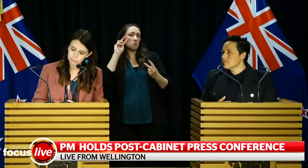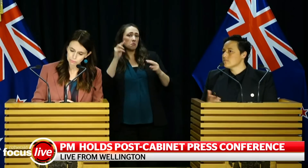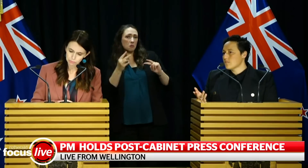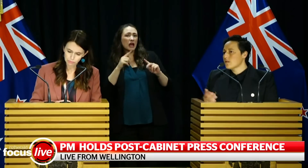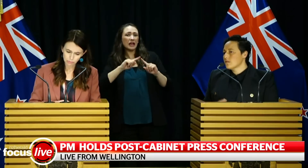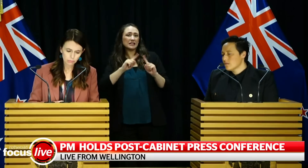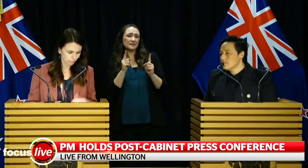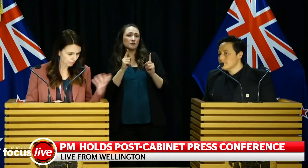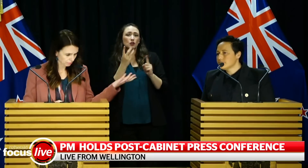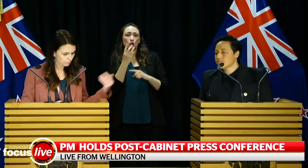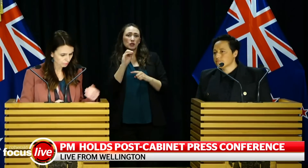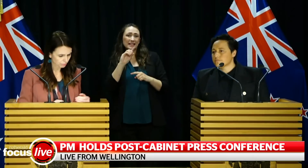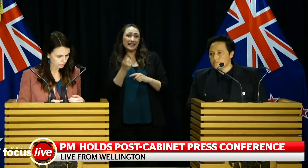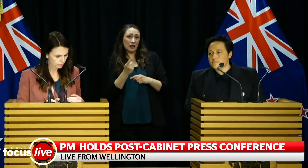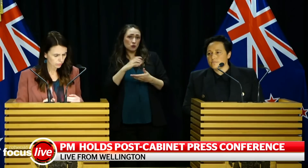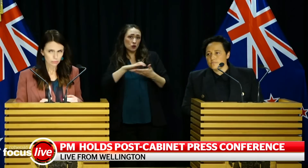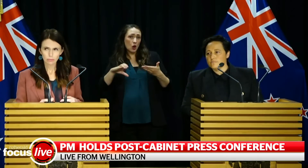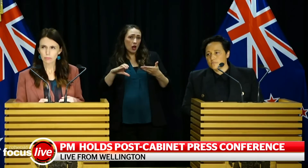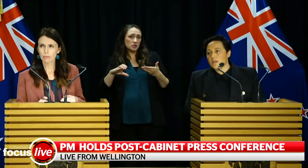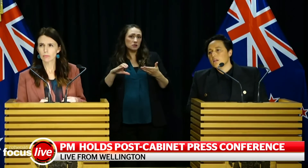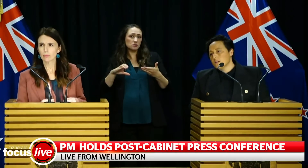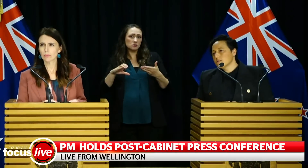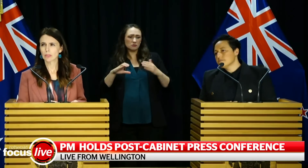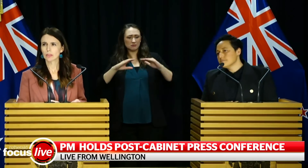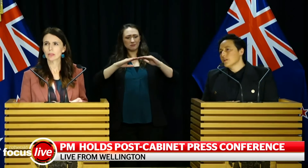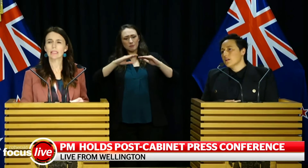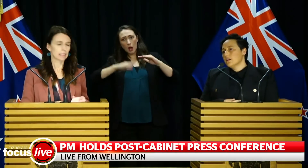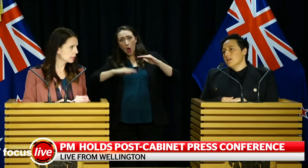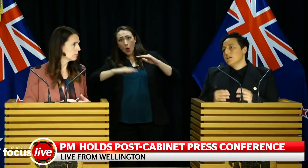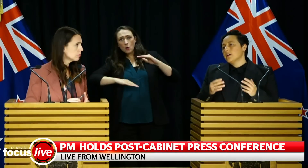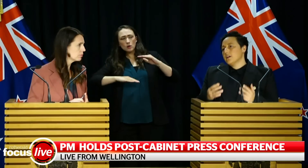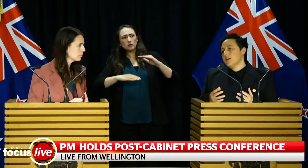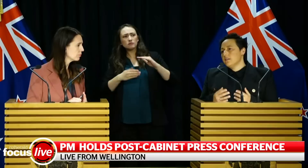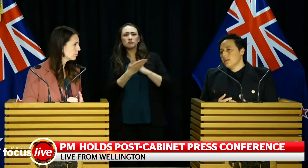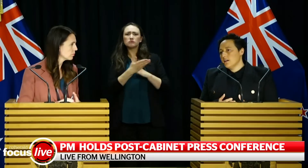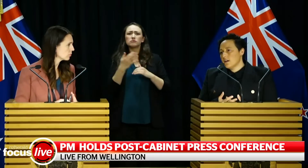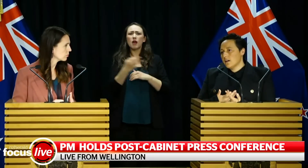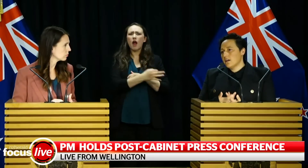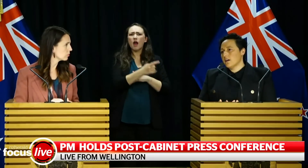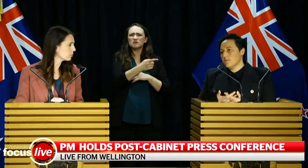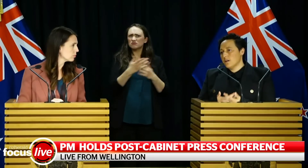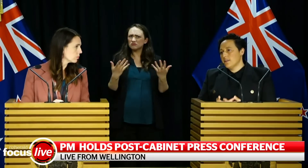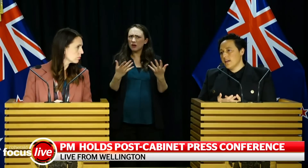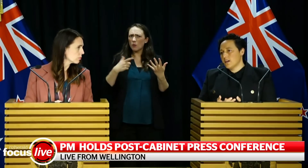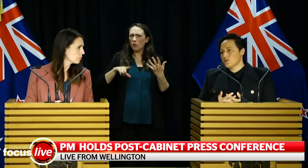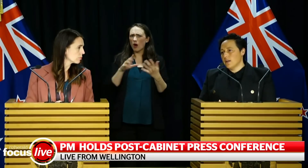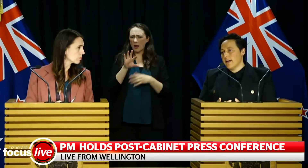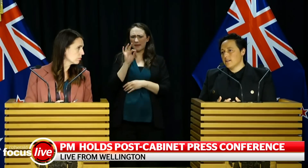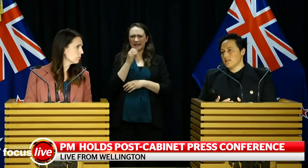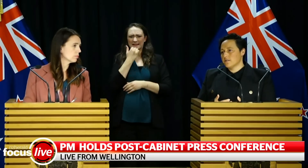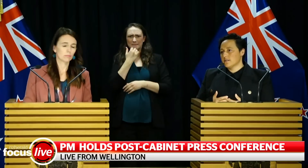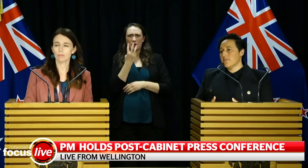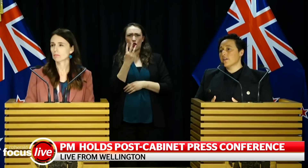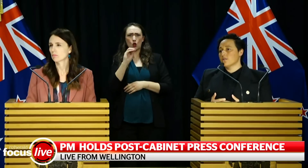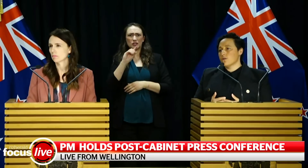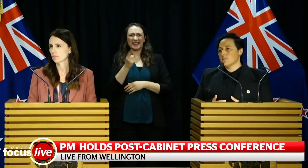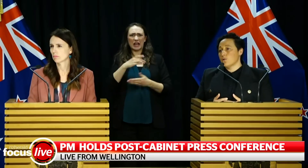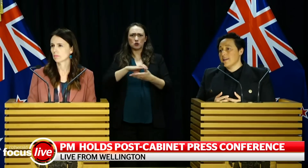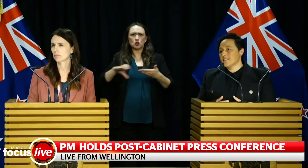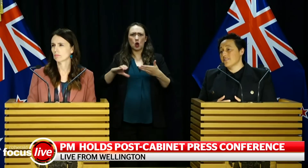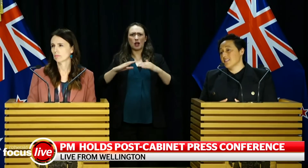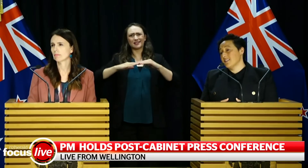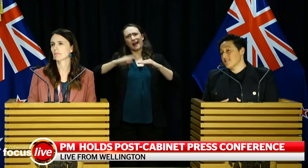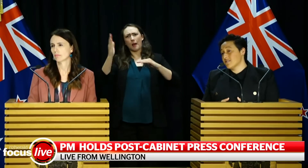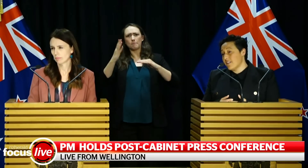threshold come from? The Bora, is there a previous precedent of that or something? Yes. Yeah, in the actual act, a significant